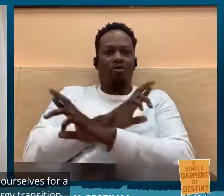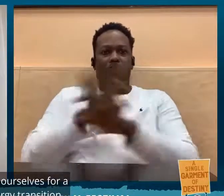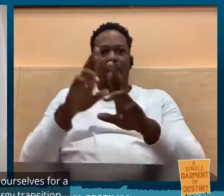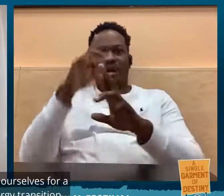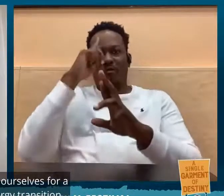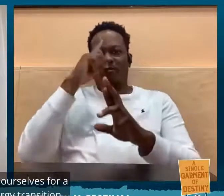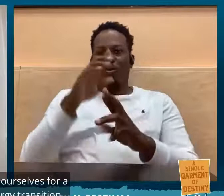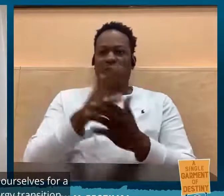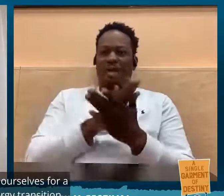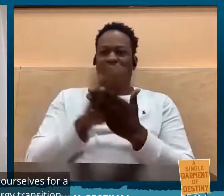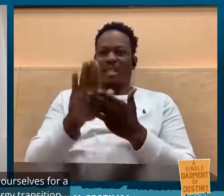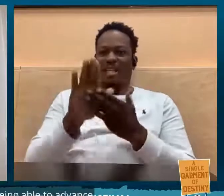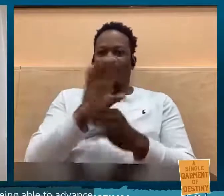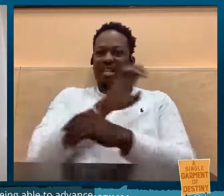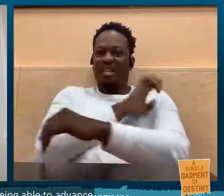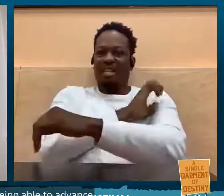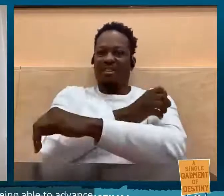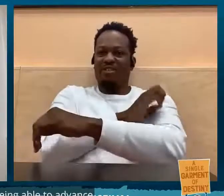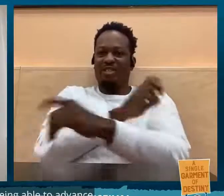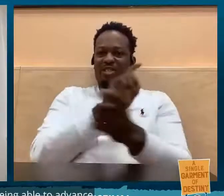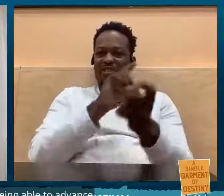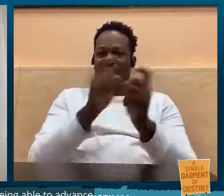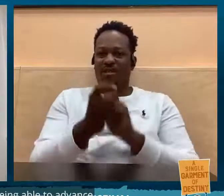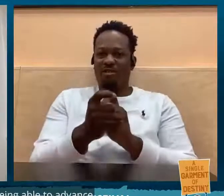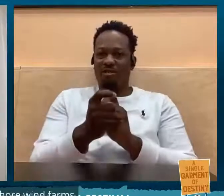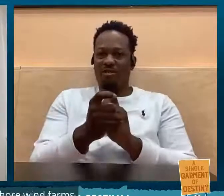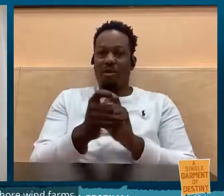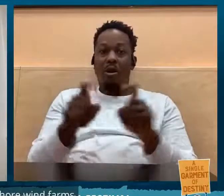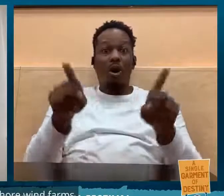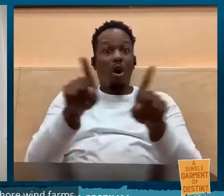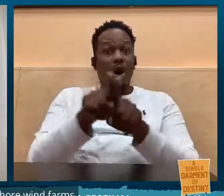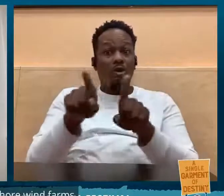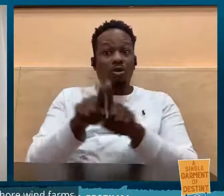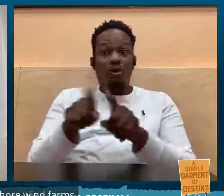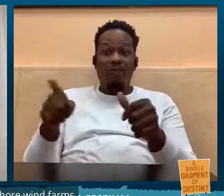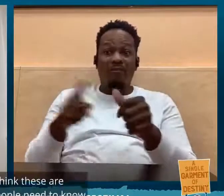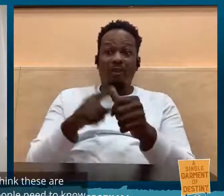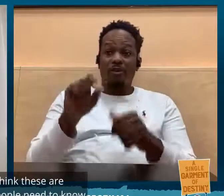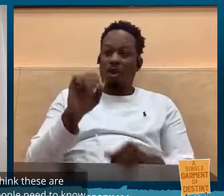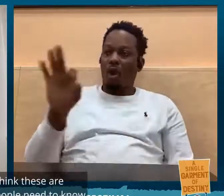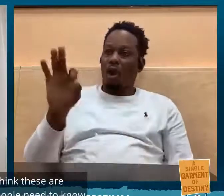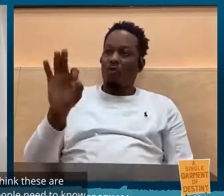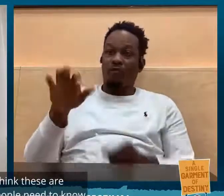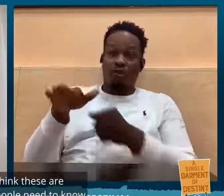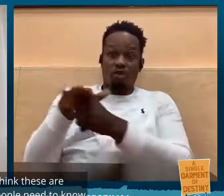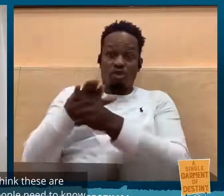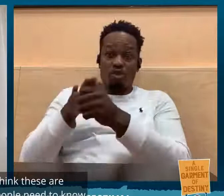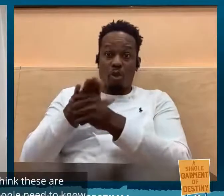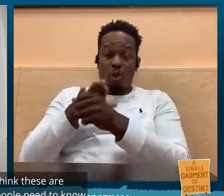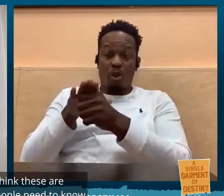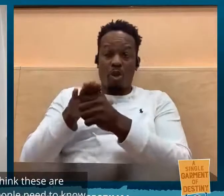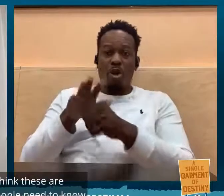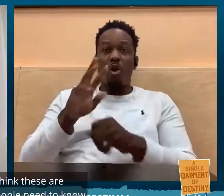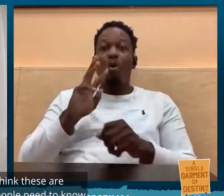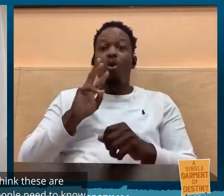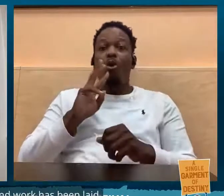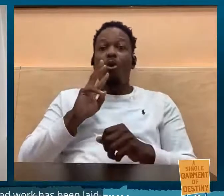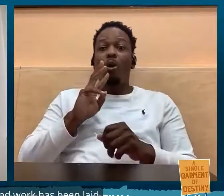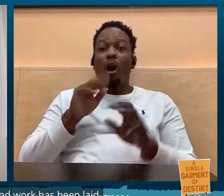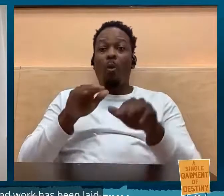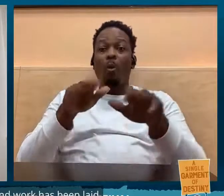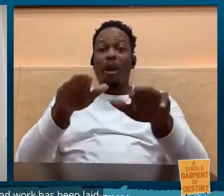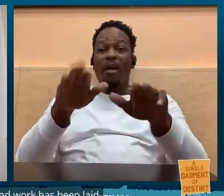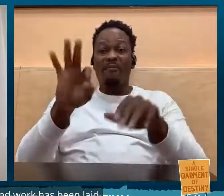clean energy transition. And then also being able to advance the first offshore wind farms. And so I think these are stories that people need to